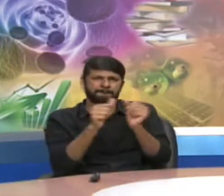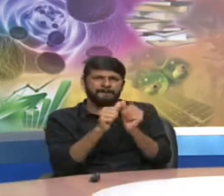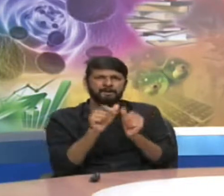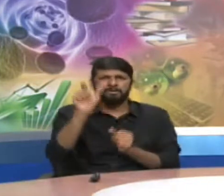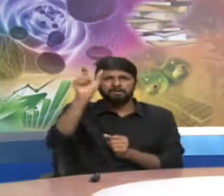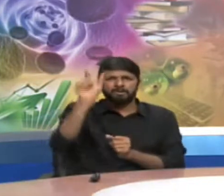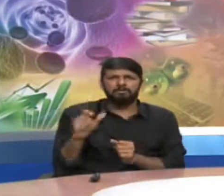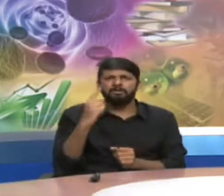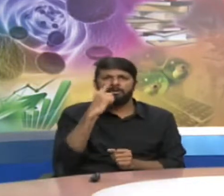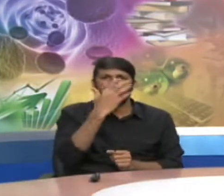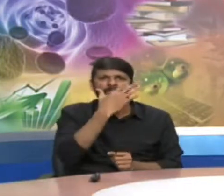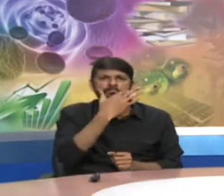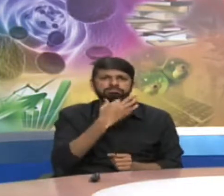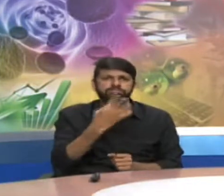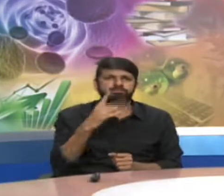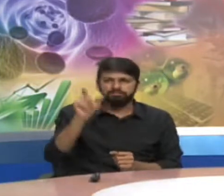Mara's beautiful daughters